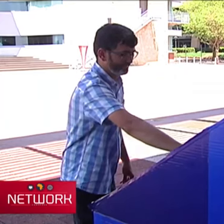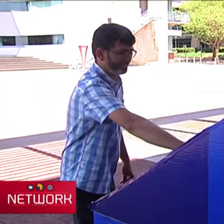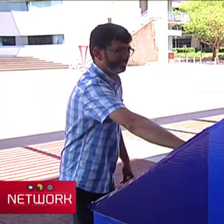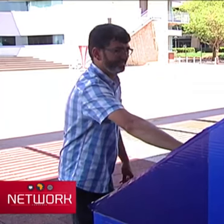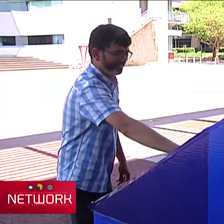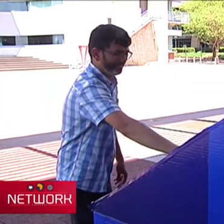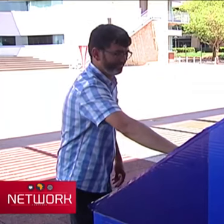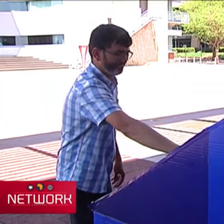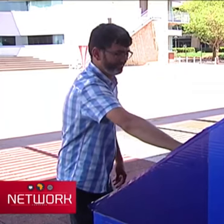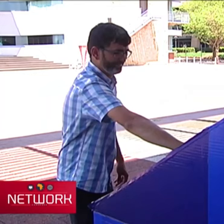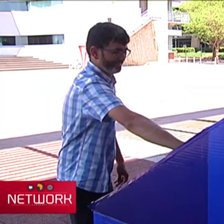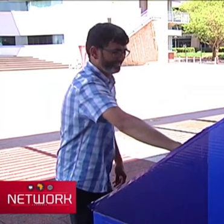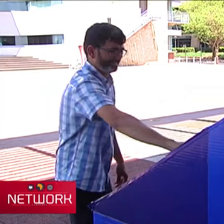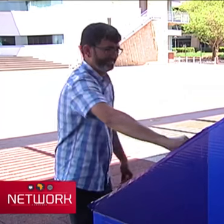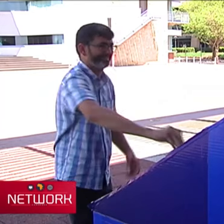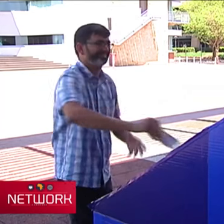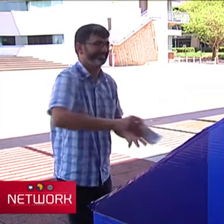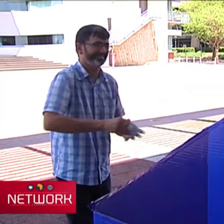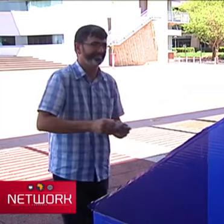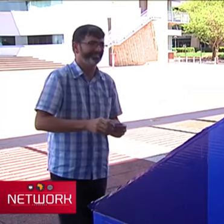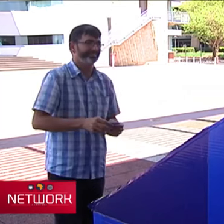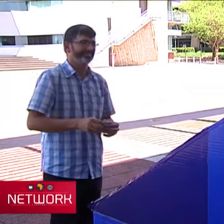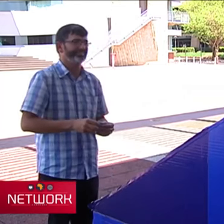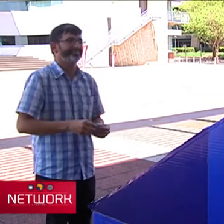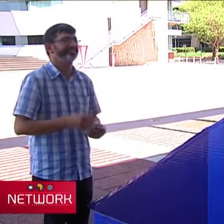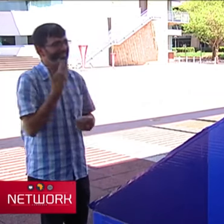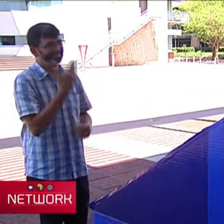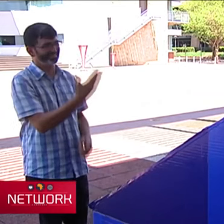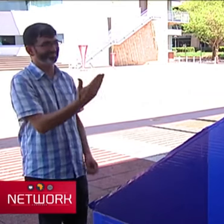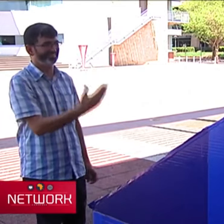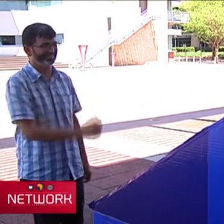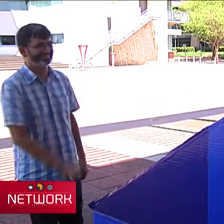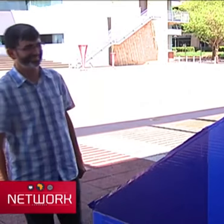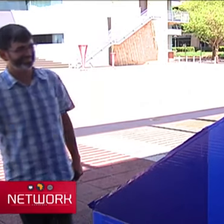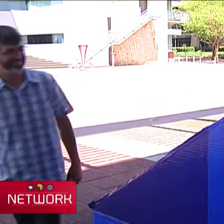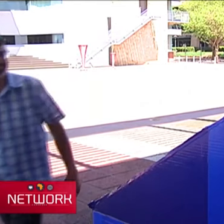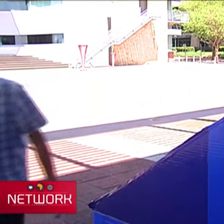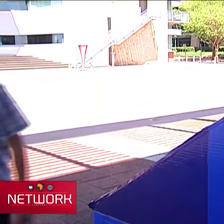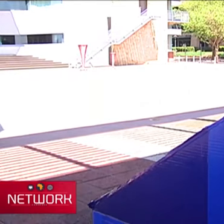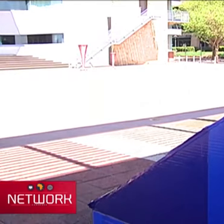community say this technology will change the way they access financial services.